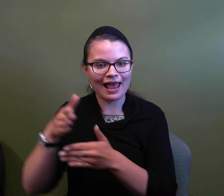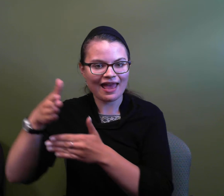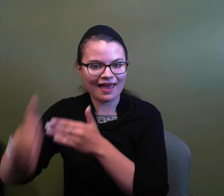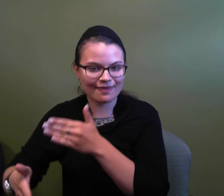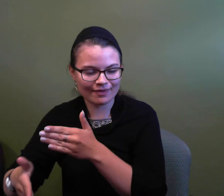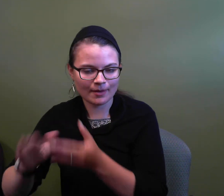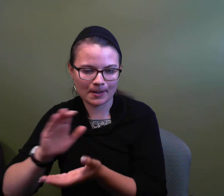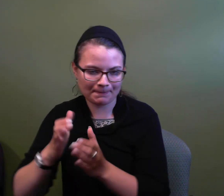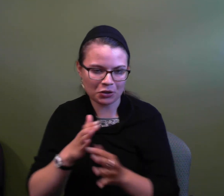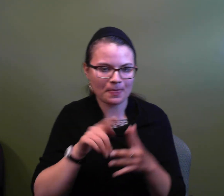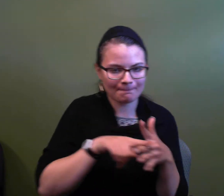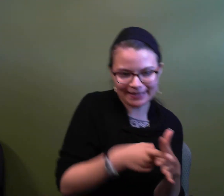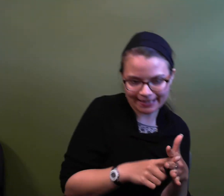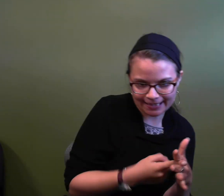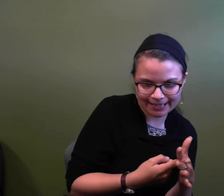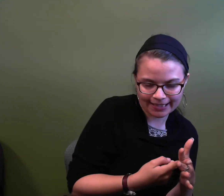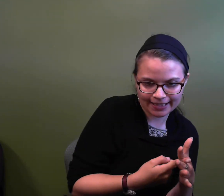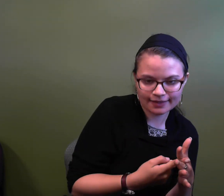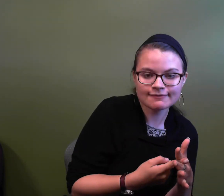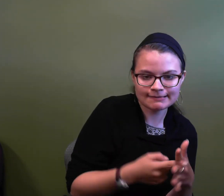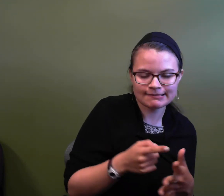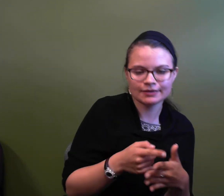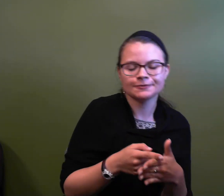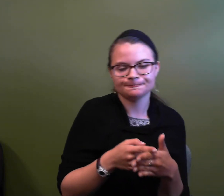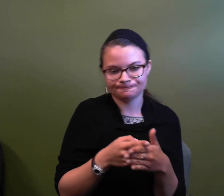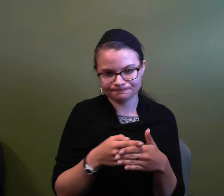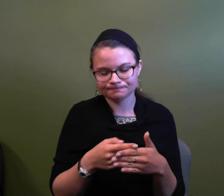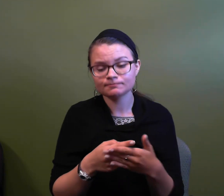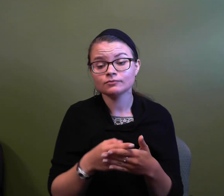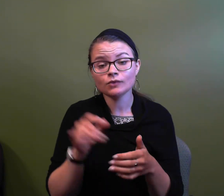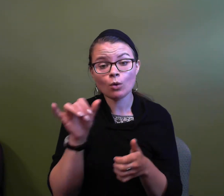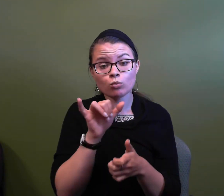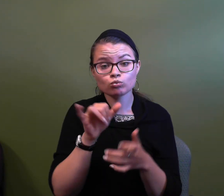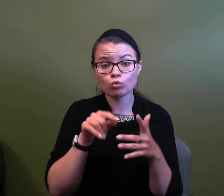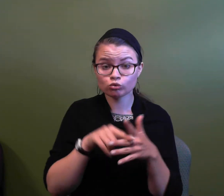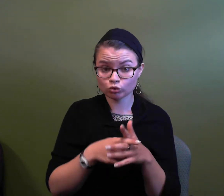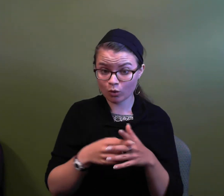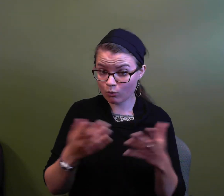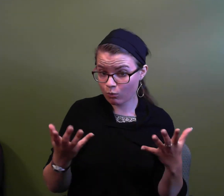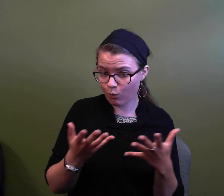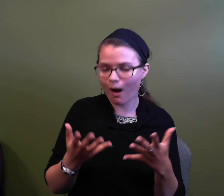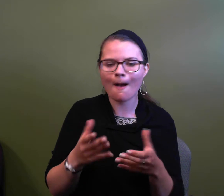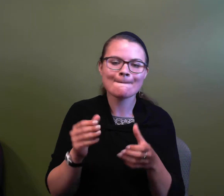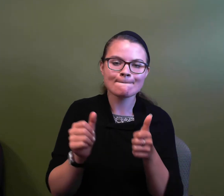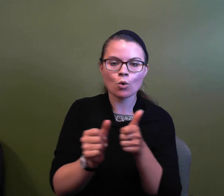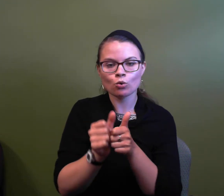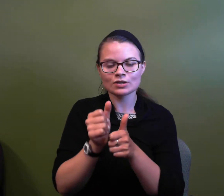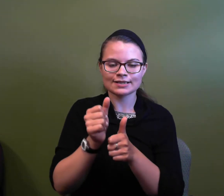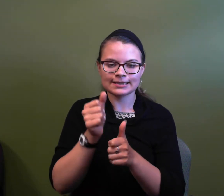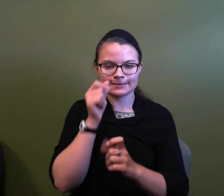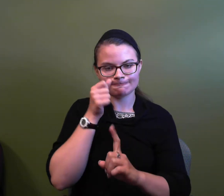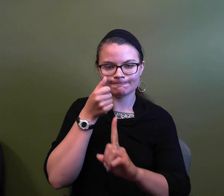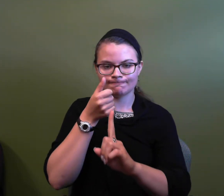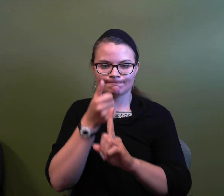beginning. I've also started out with the most essential as my beginning, whereas here it was in the middle.